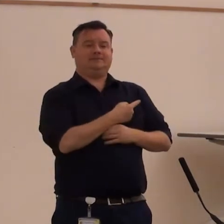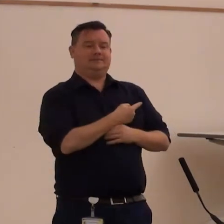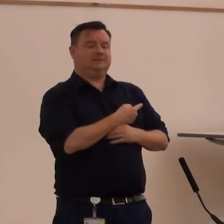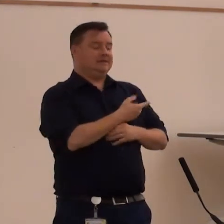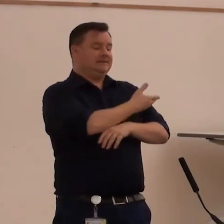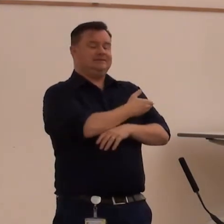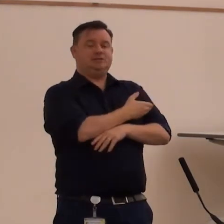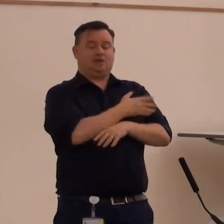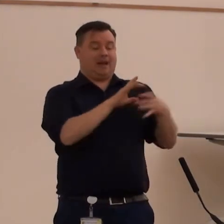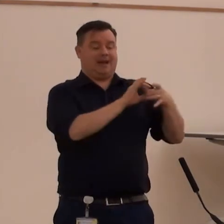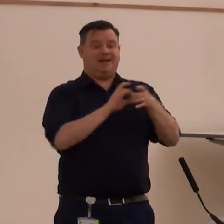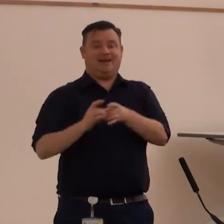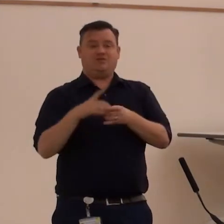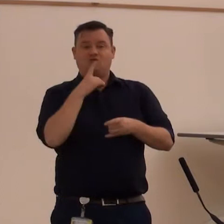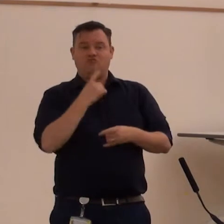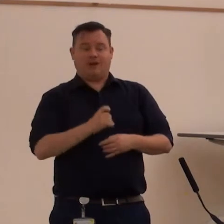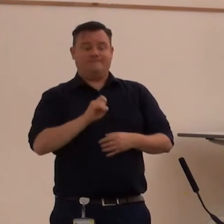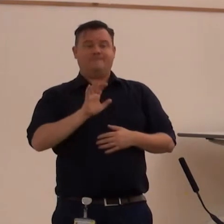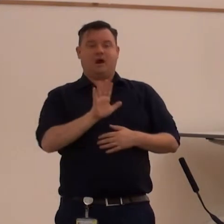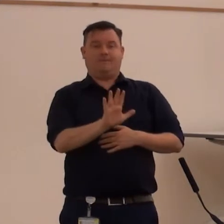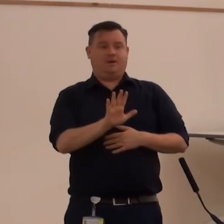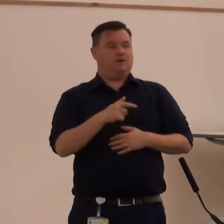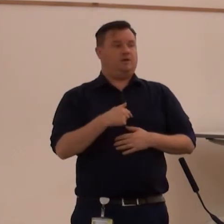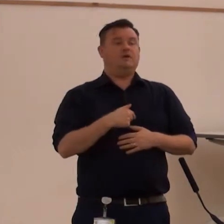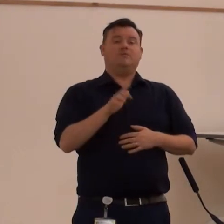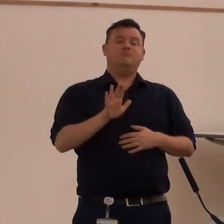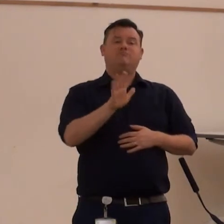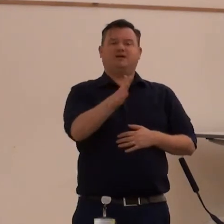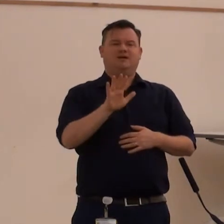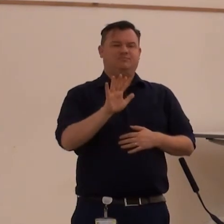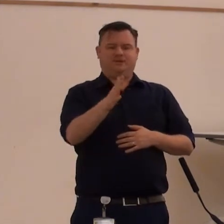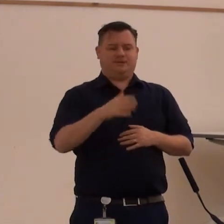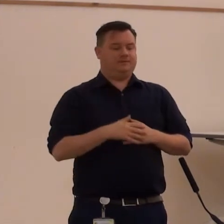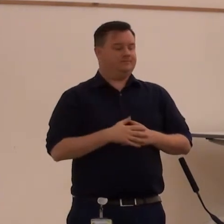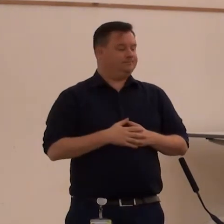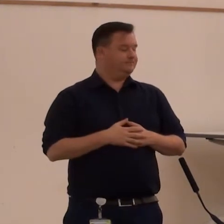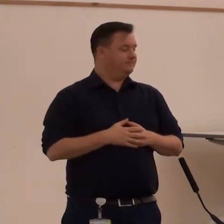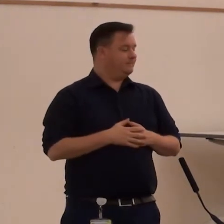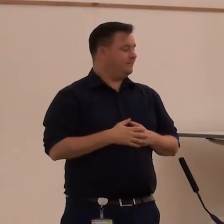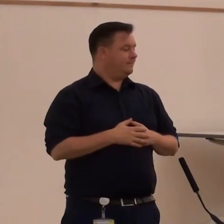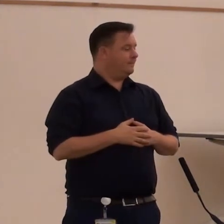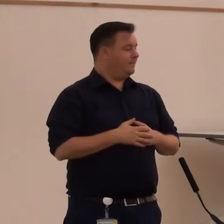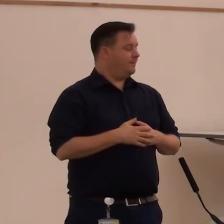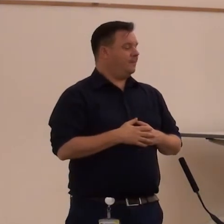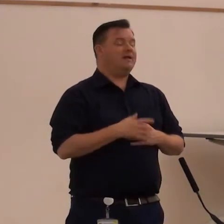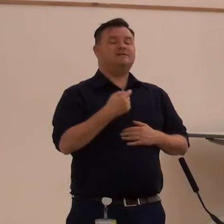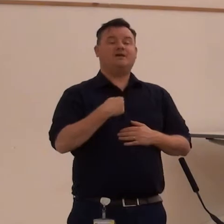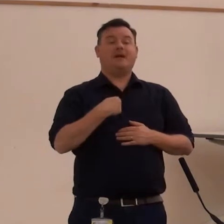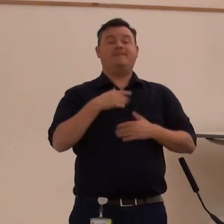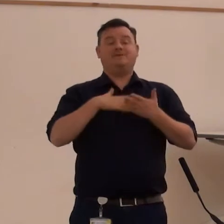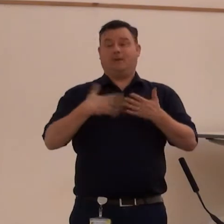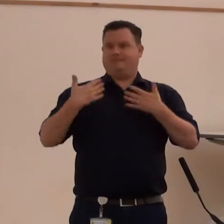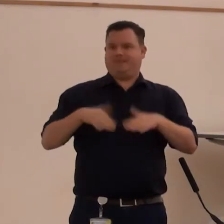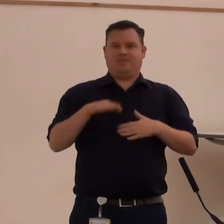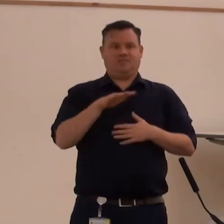paint, the red palm print, because we put red palm prints all over the pavements and everything, and calling card, so we